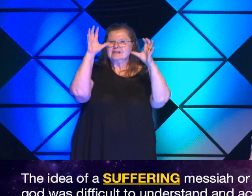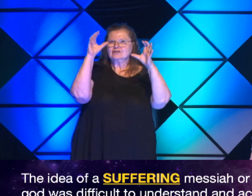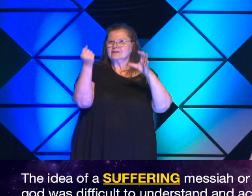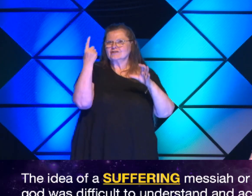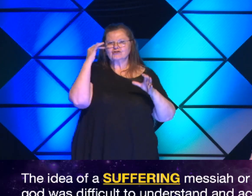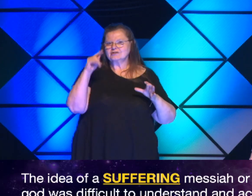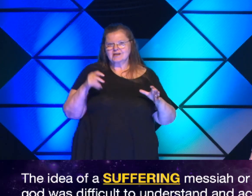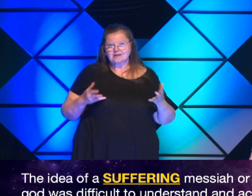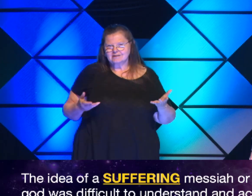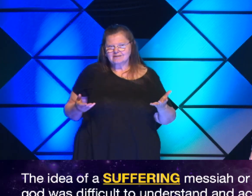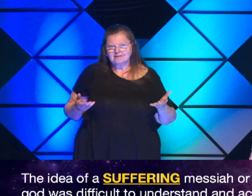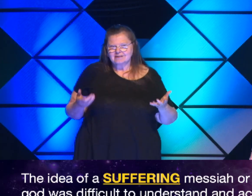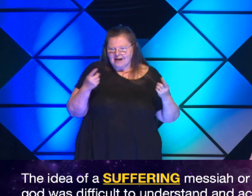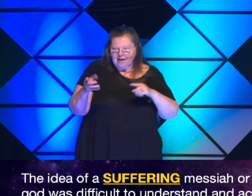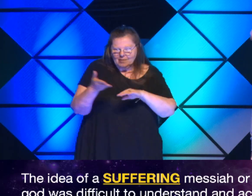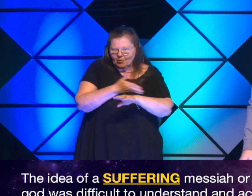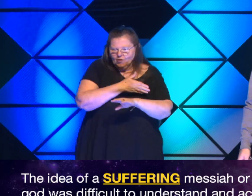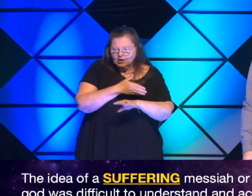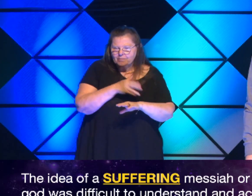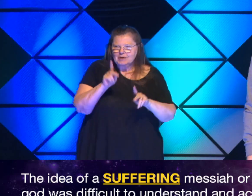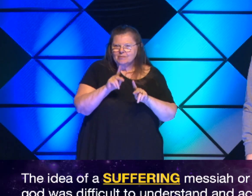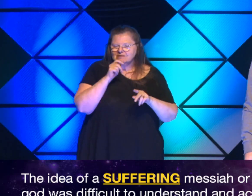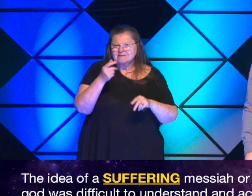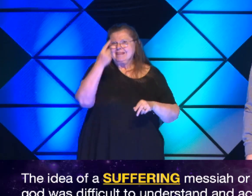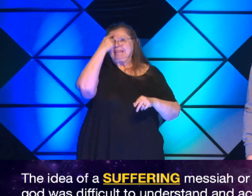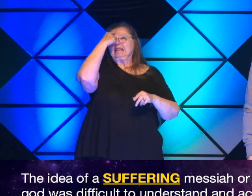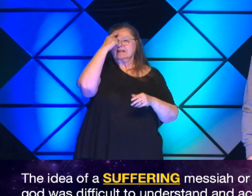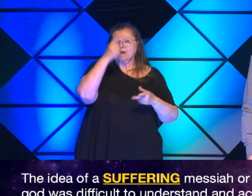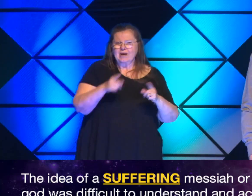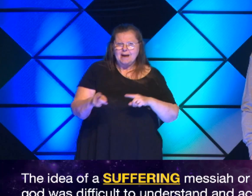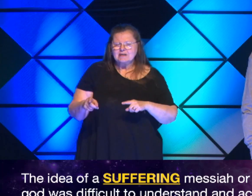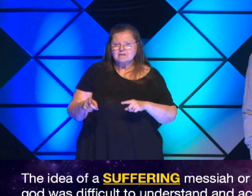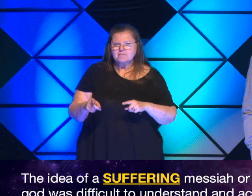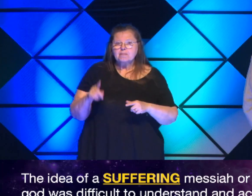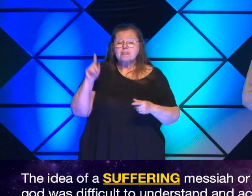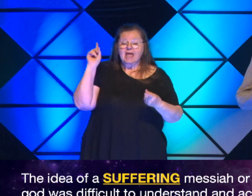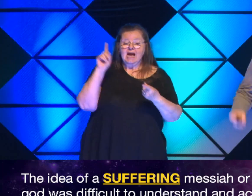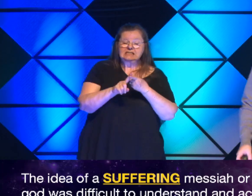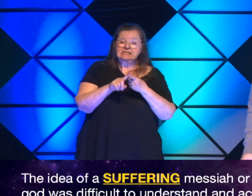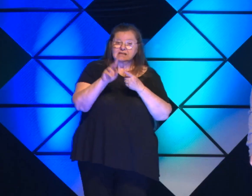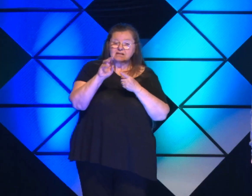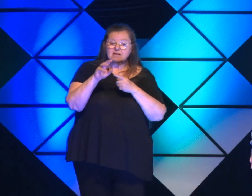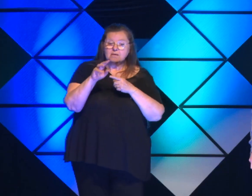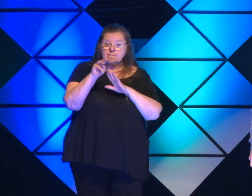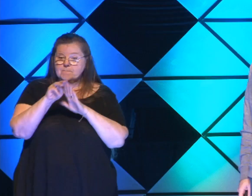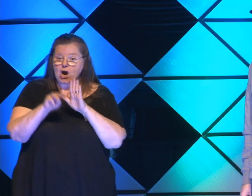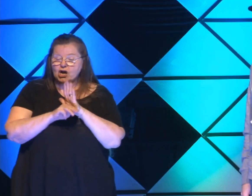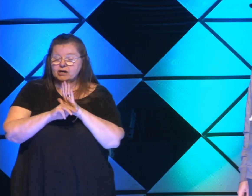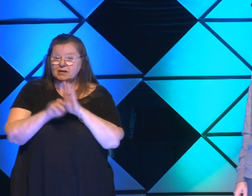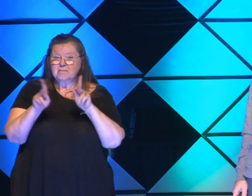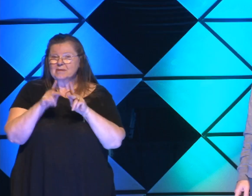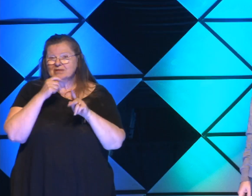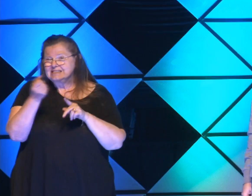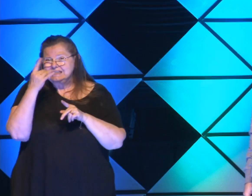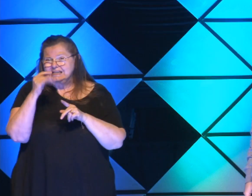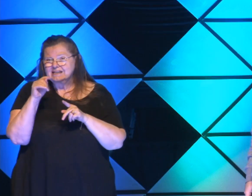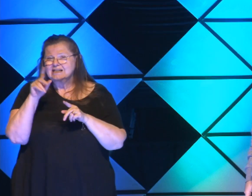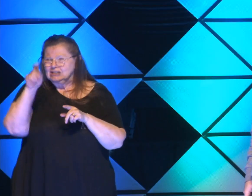understand. Nobody would have ever thought it. And so in the Gospel of Mark, nobody gets it that should get it.